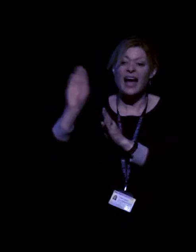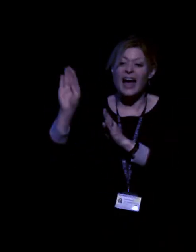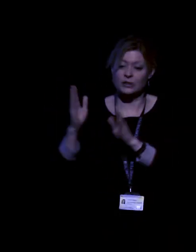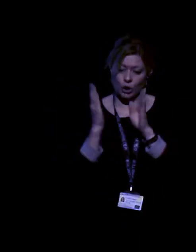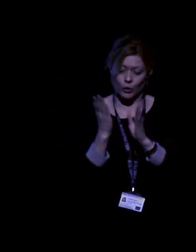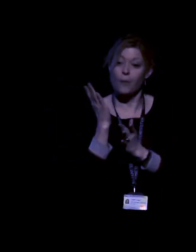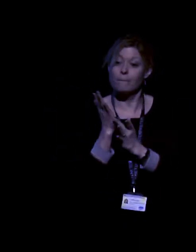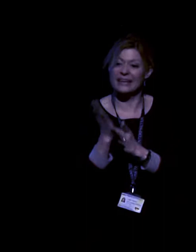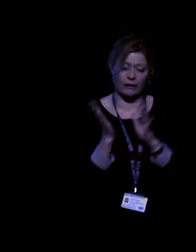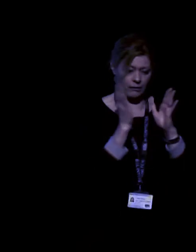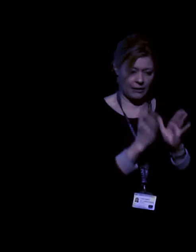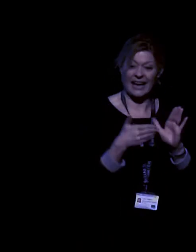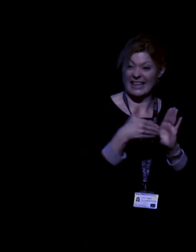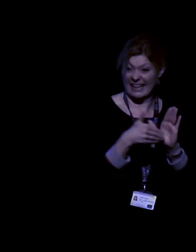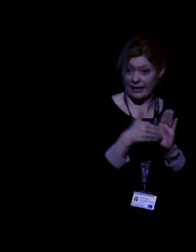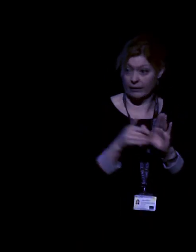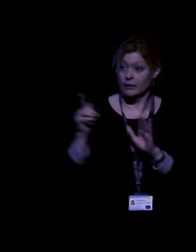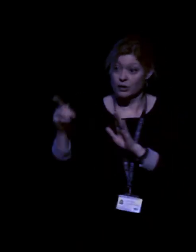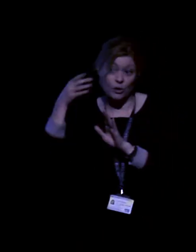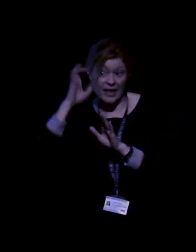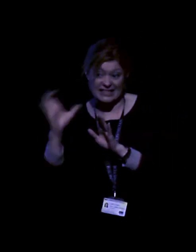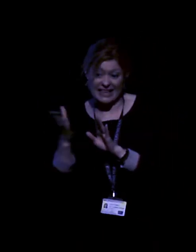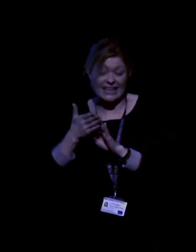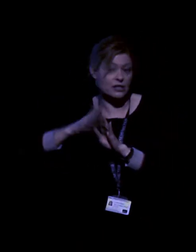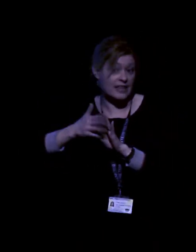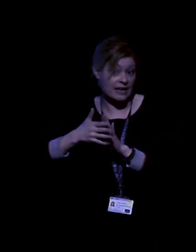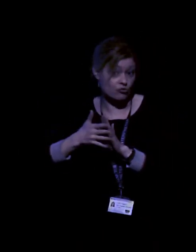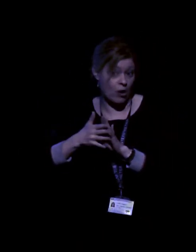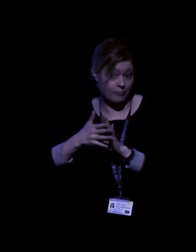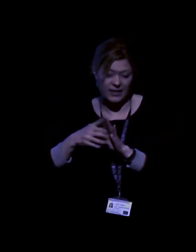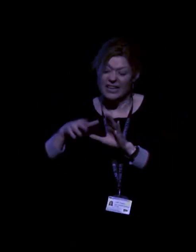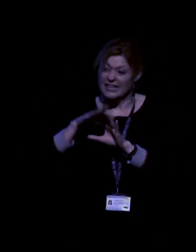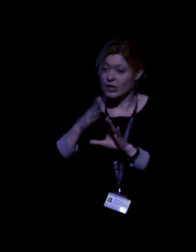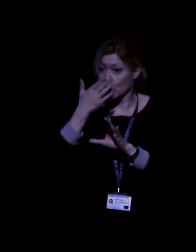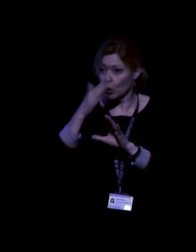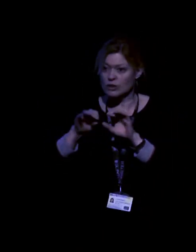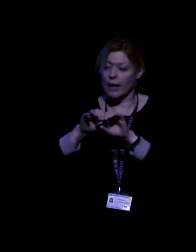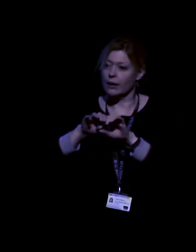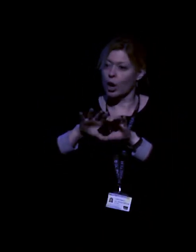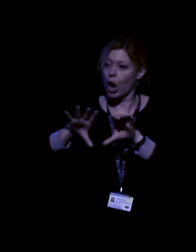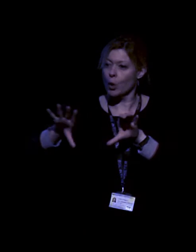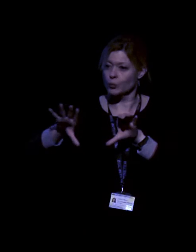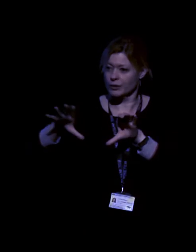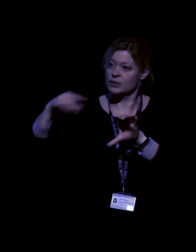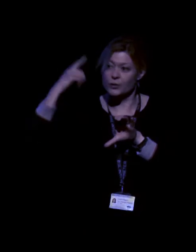ear canal up to the eardrum. The eardrum itself looks like a speaker cone and collects the sound that is